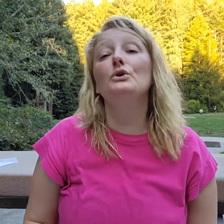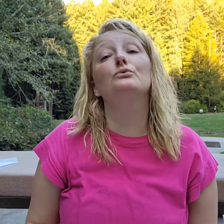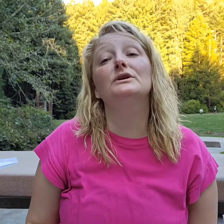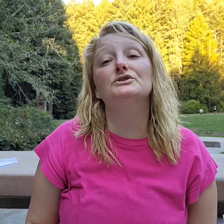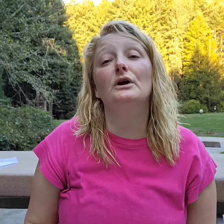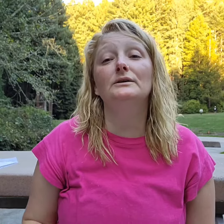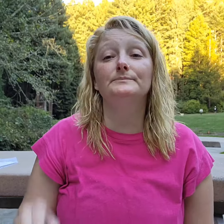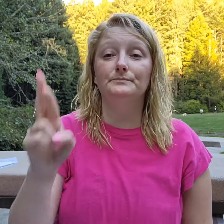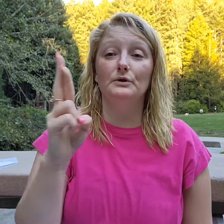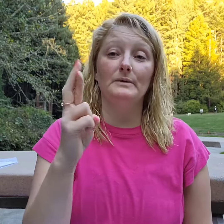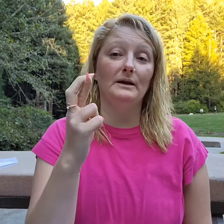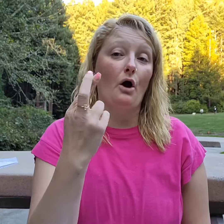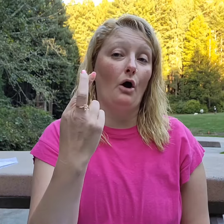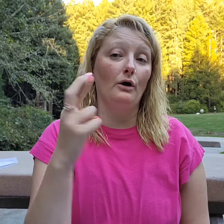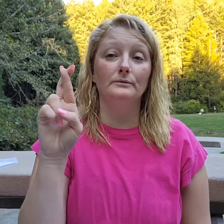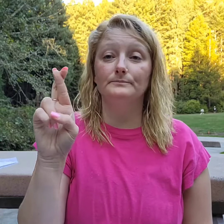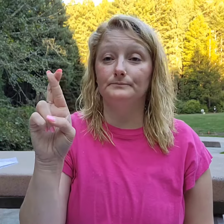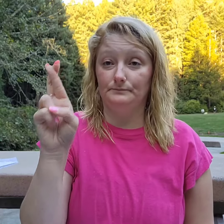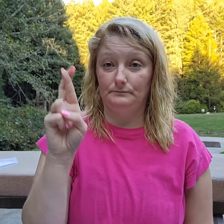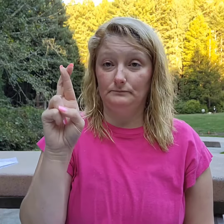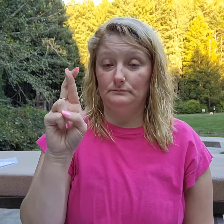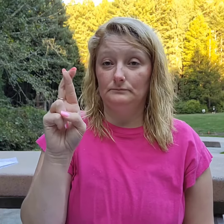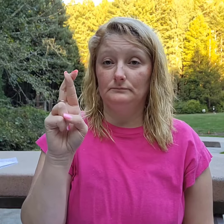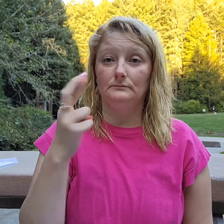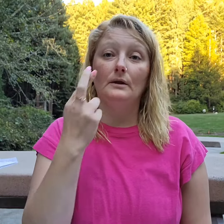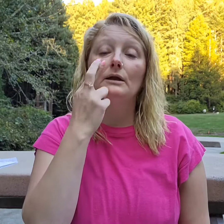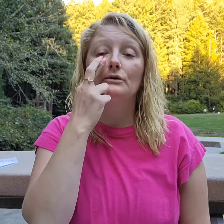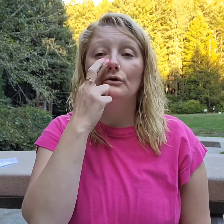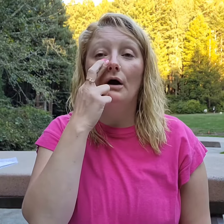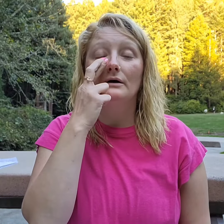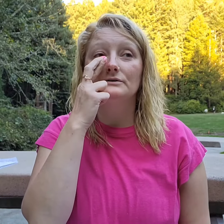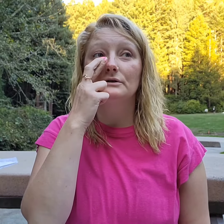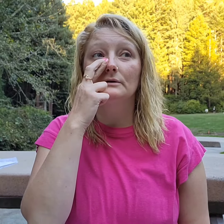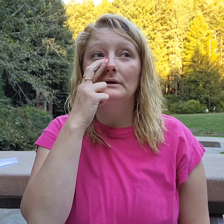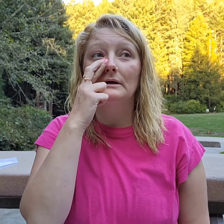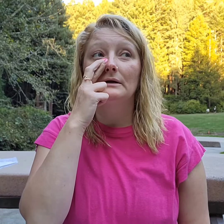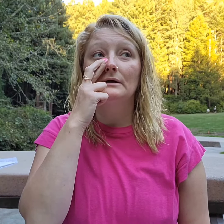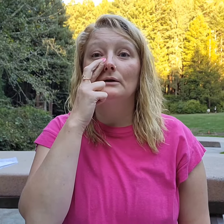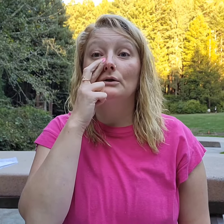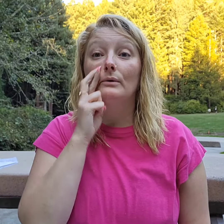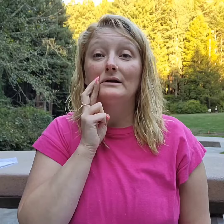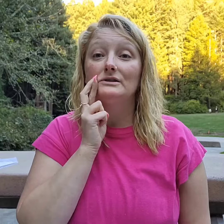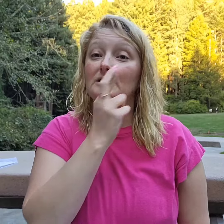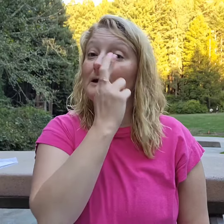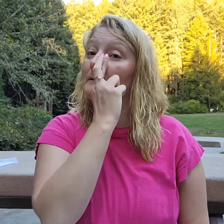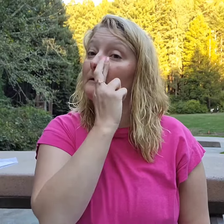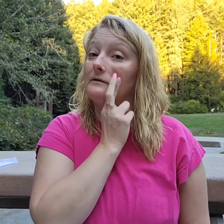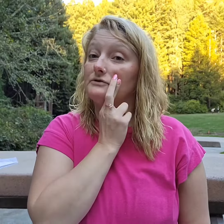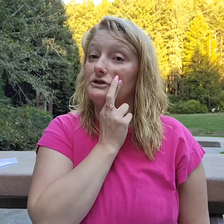Restaurant, make an R, and you cross the right cheek and the left cheek.